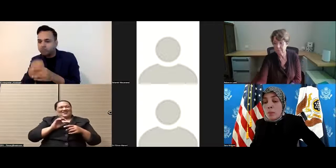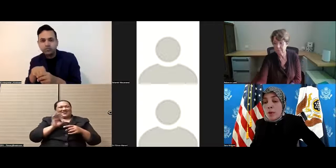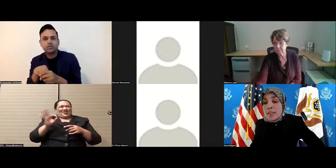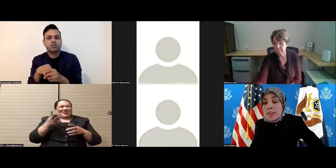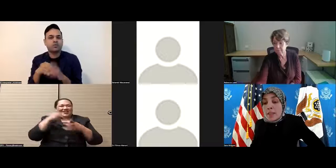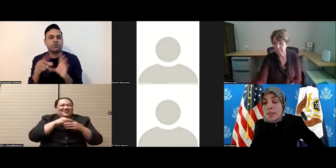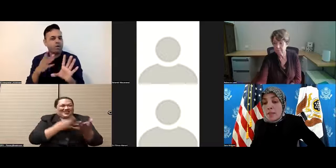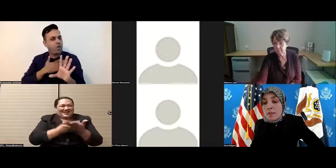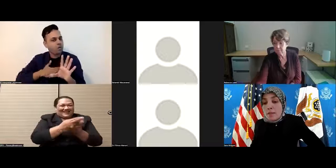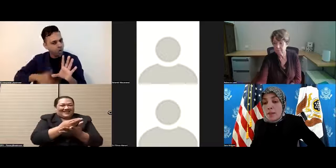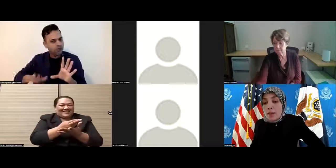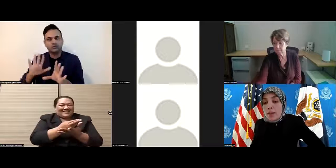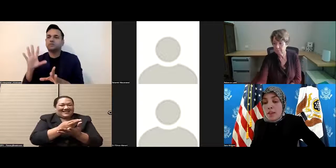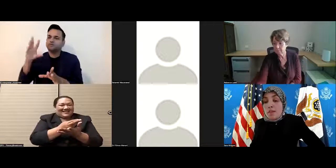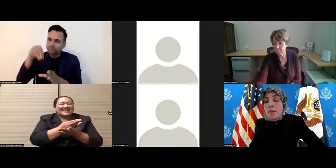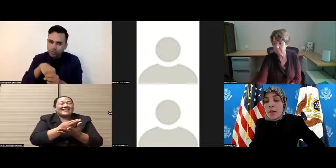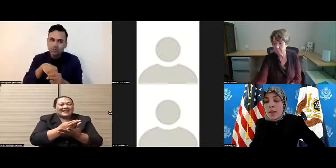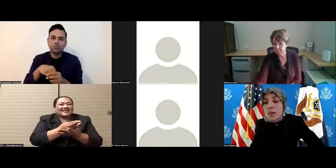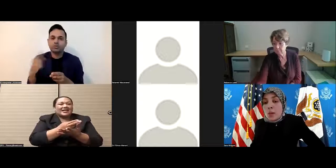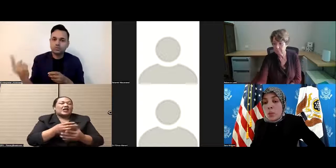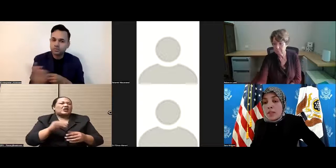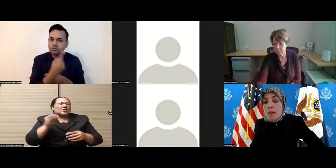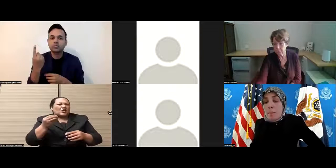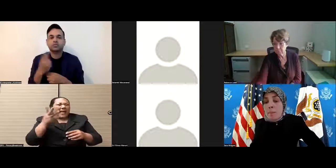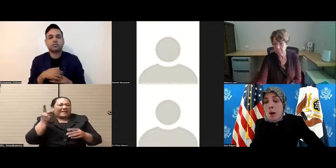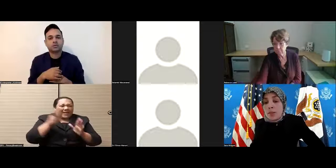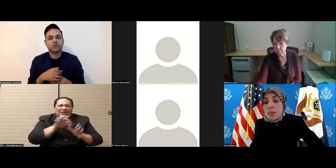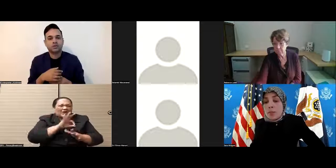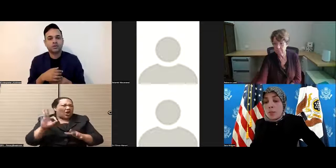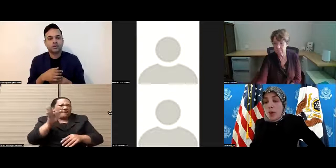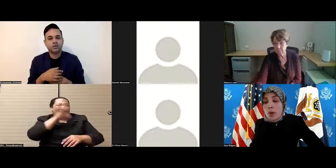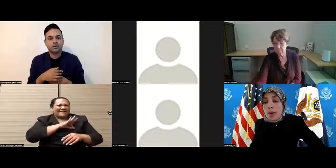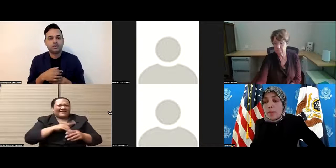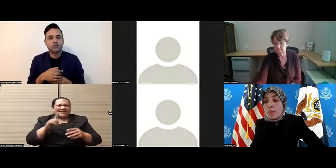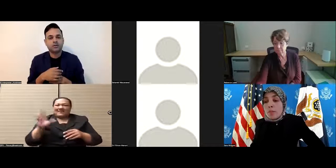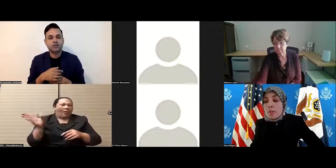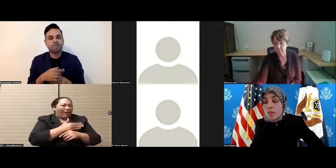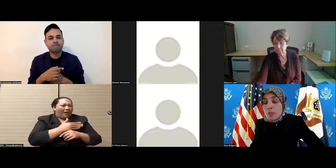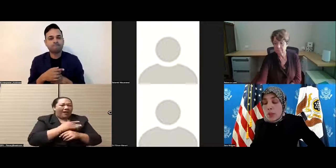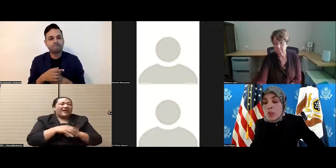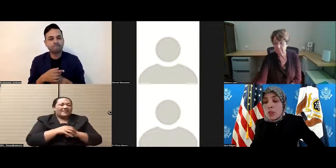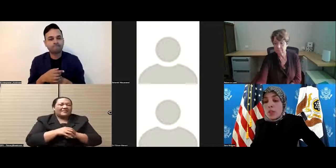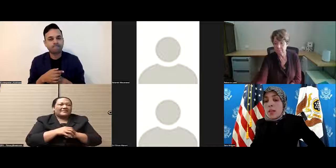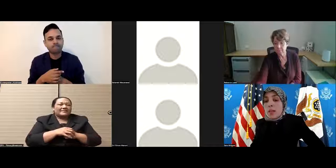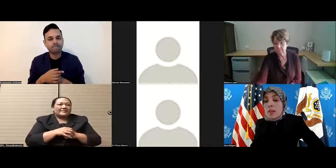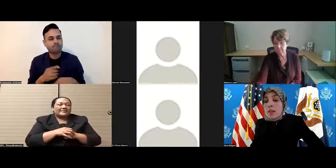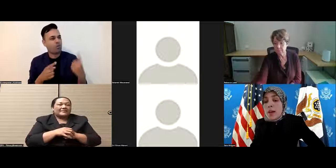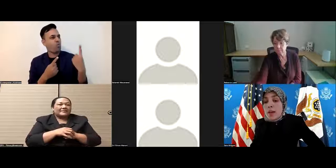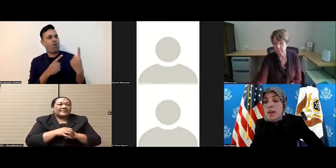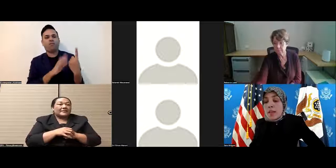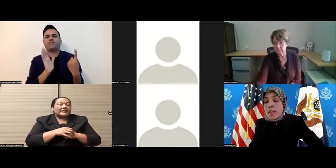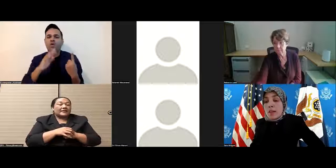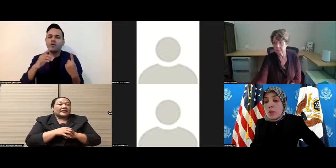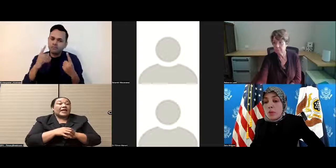when we embrace that narrative, then from the get-go, we design policies, programs, procedures